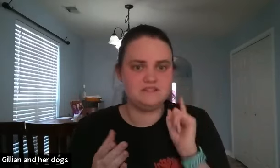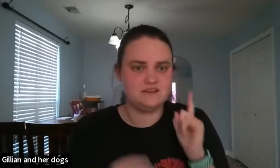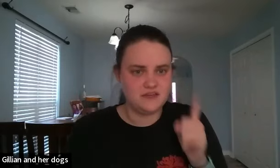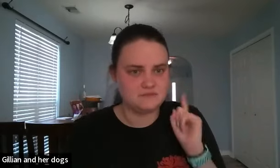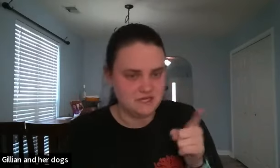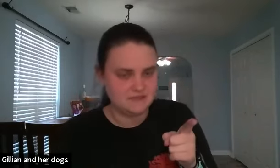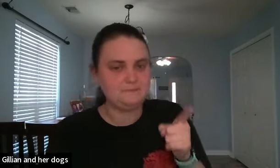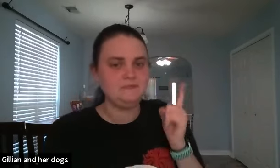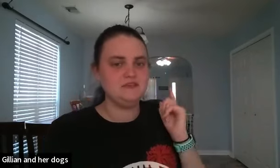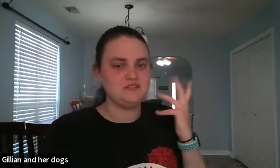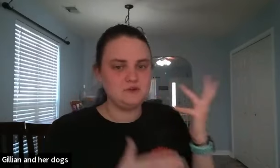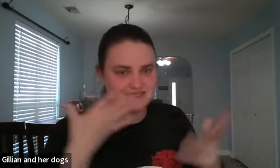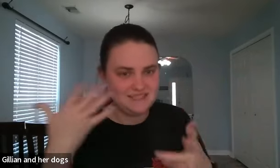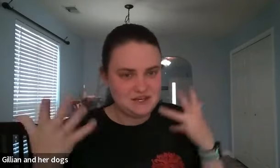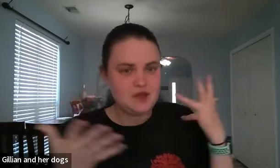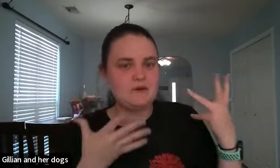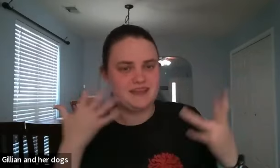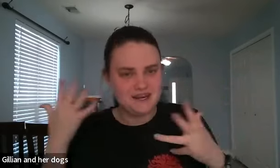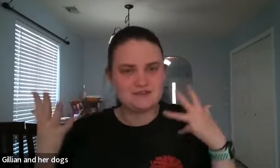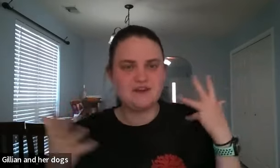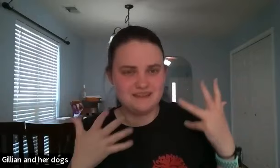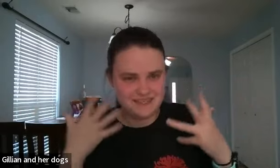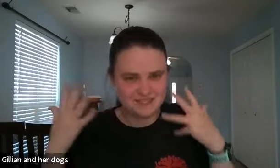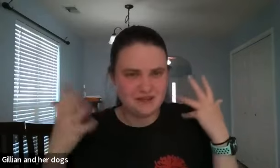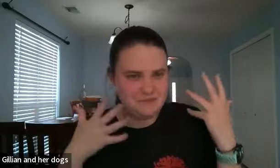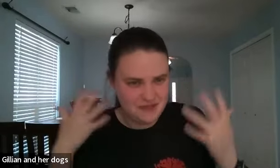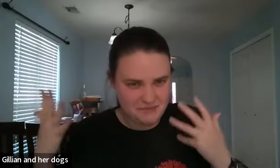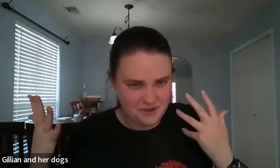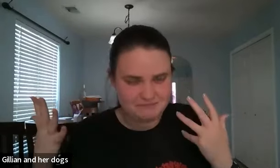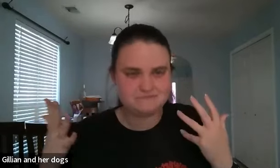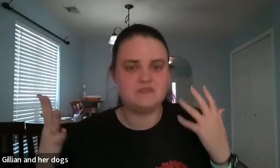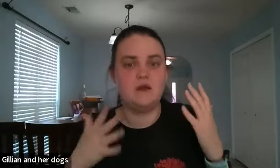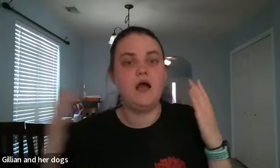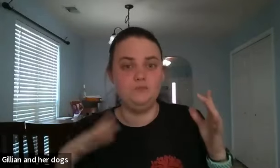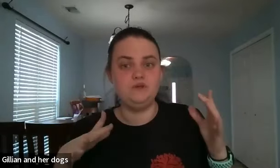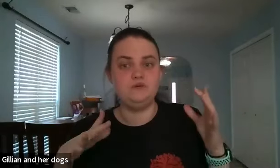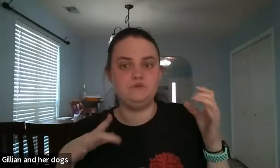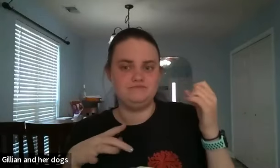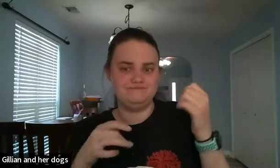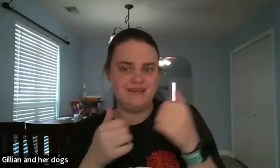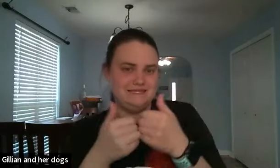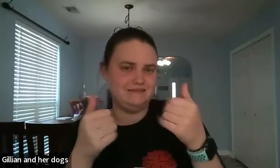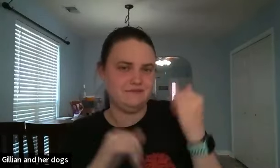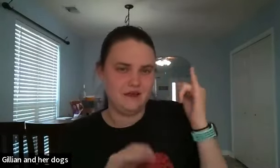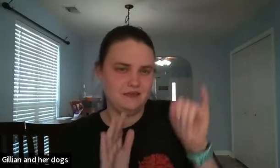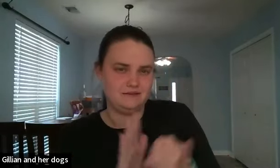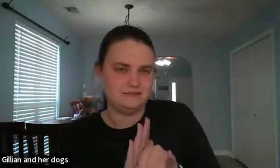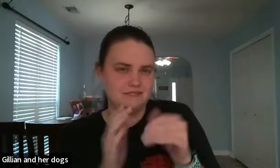dinner. That's amazing. So it's, it's kind of those contexts you kind of pick up on that'll help you identify and